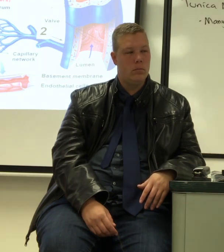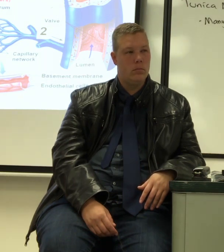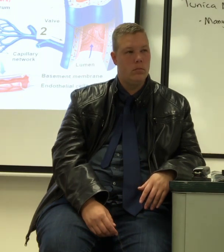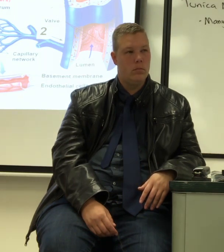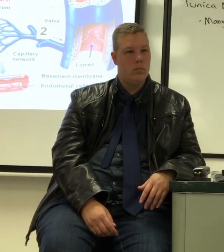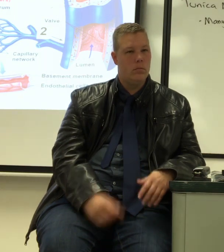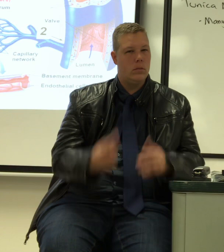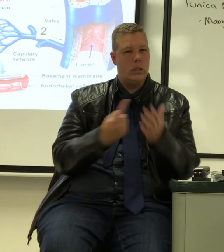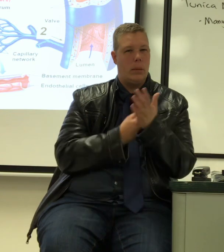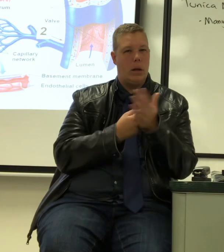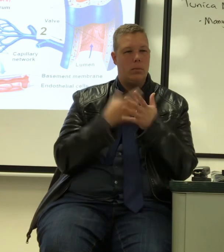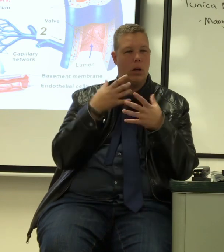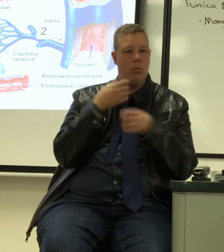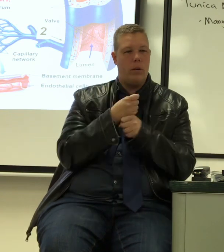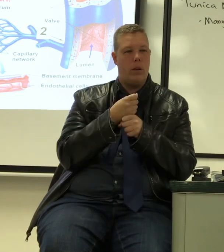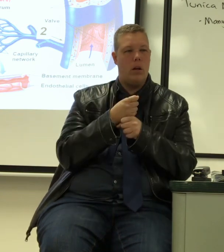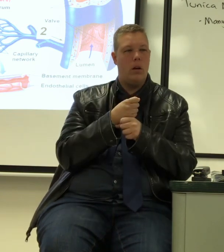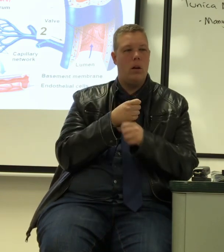sometimes abbreviated